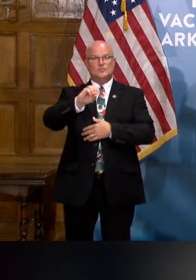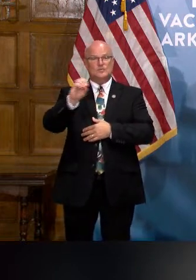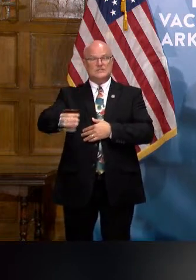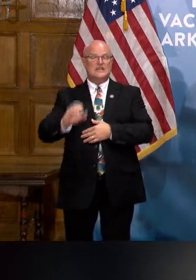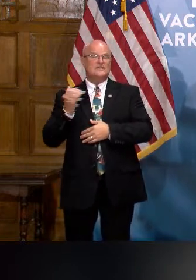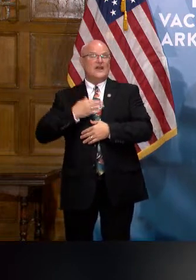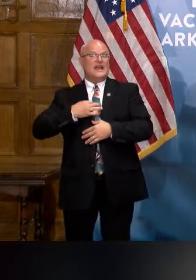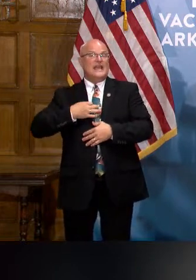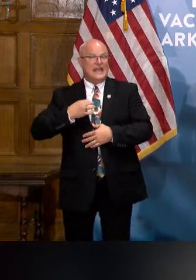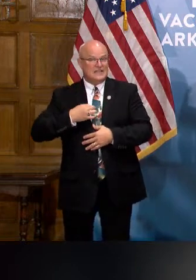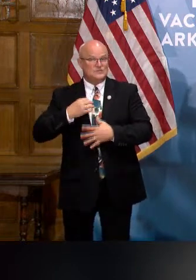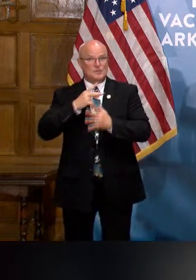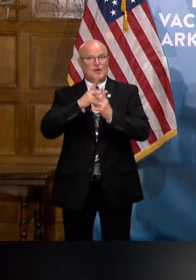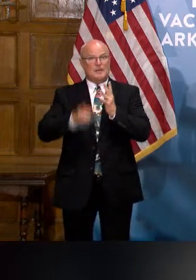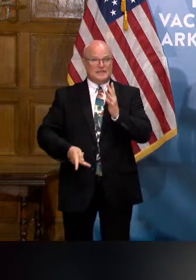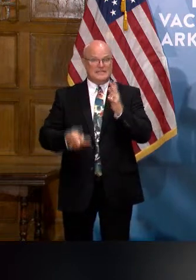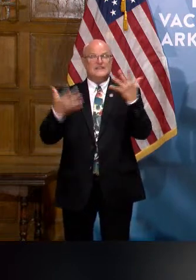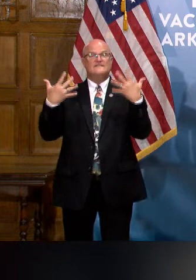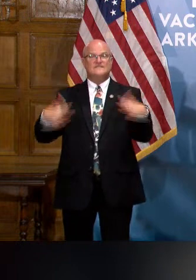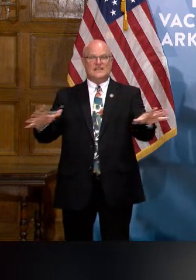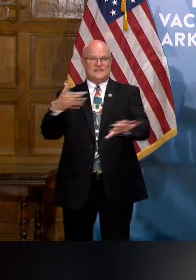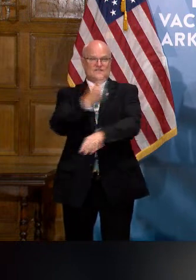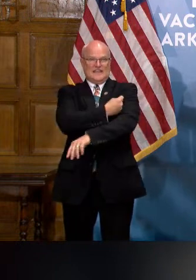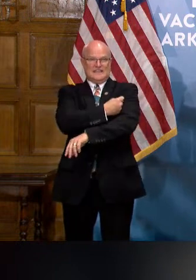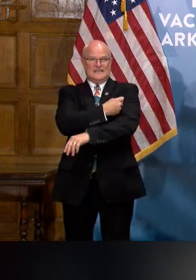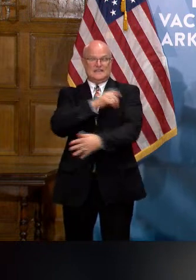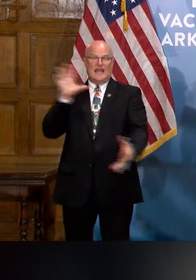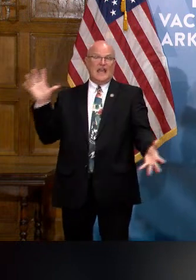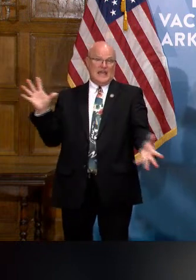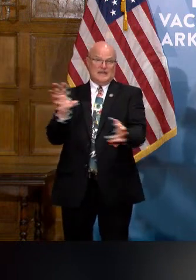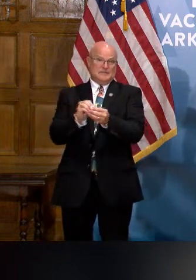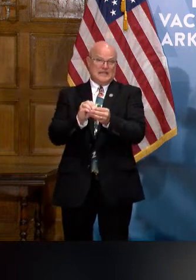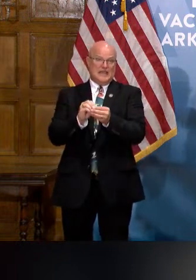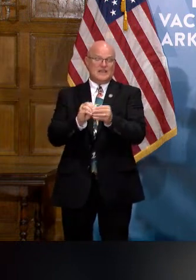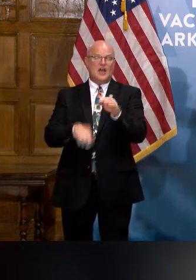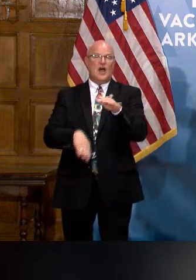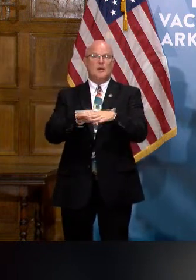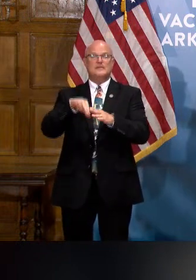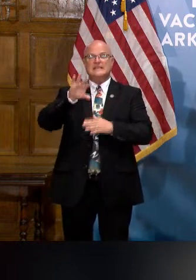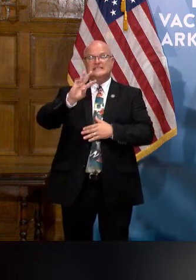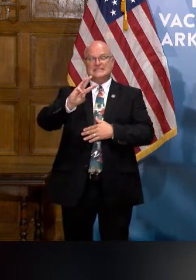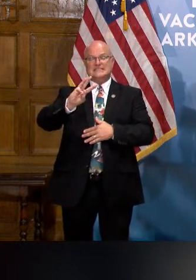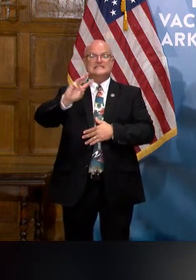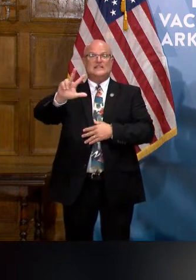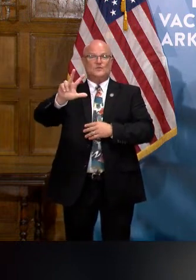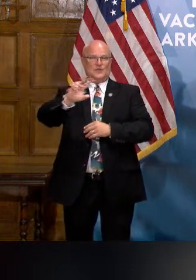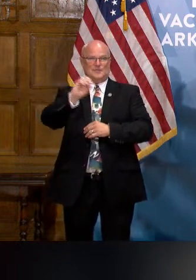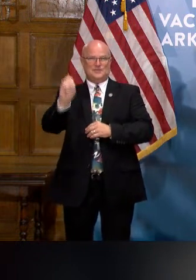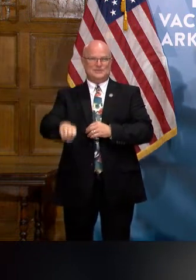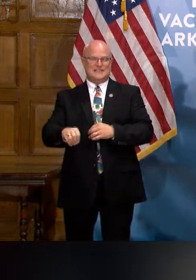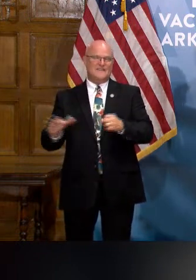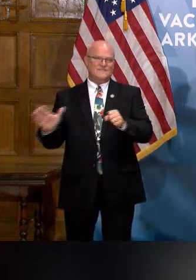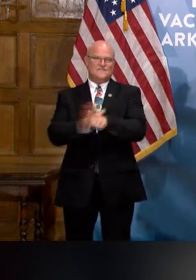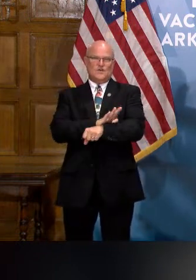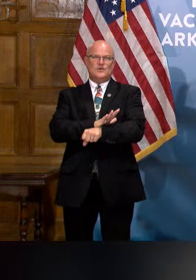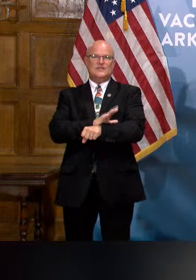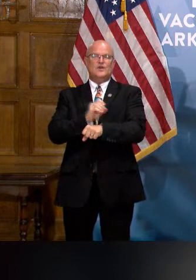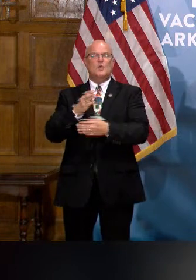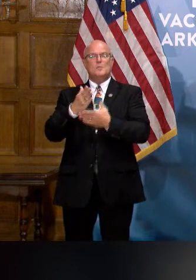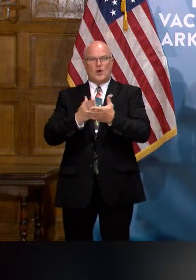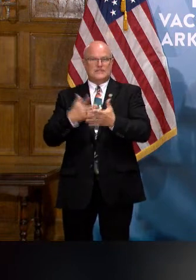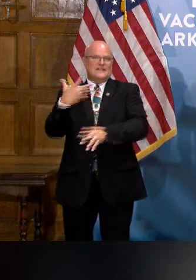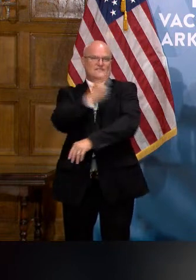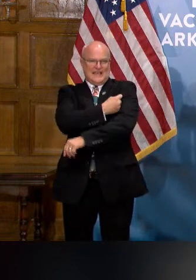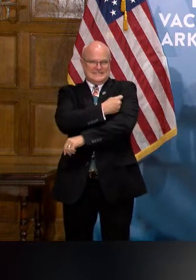of our eligible population has been vaccinated. You add those together, we're up to 63% fully or